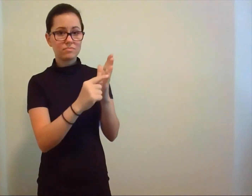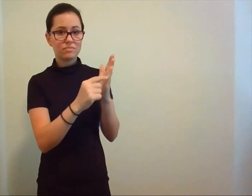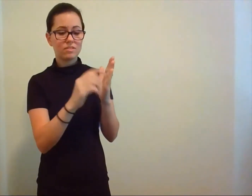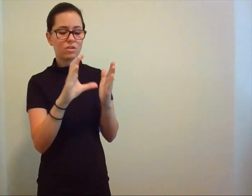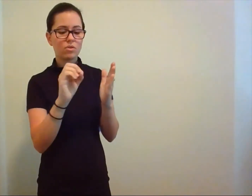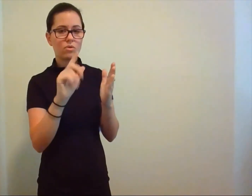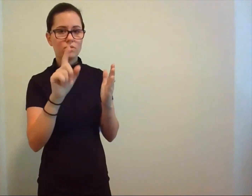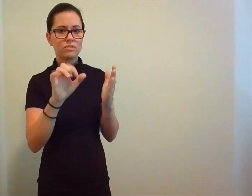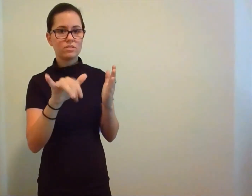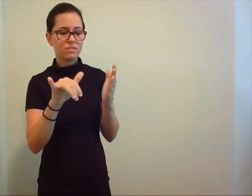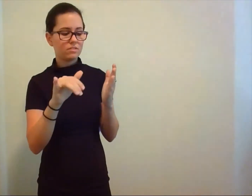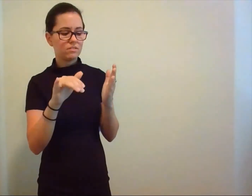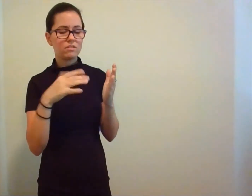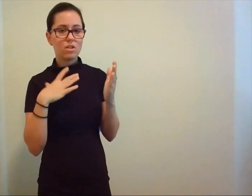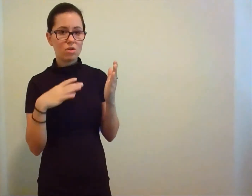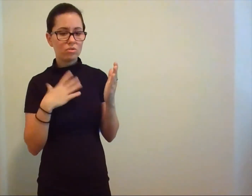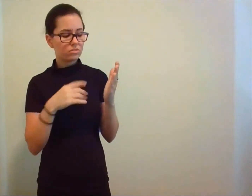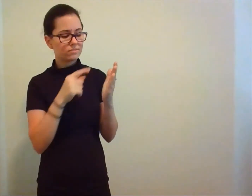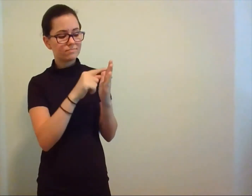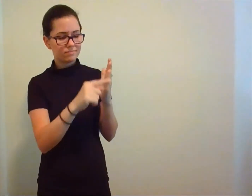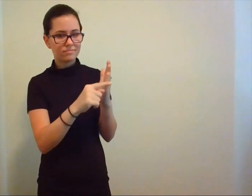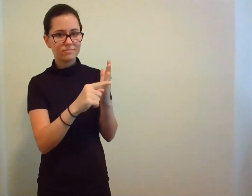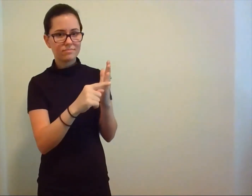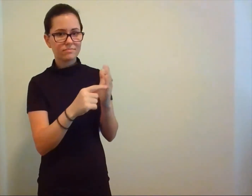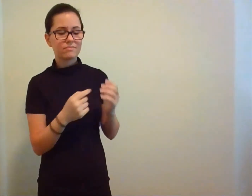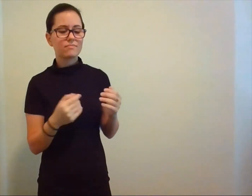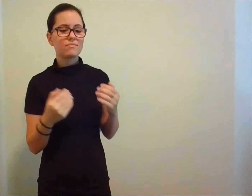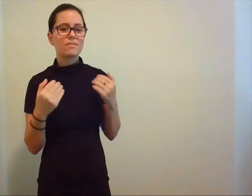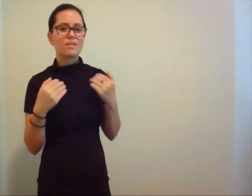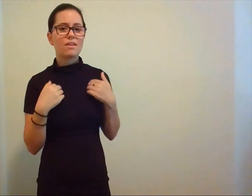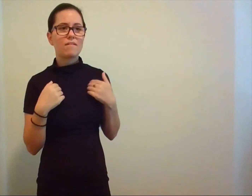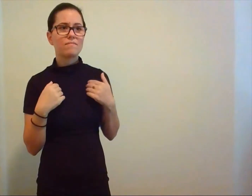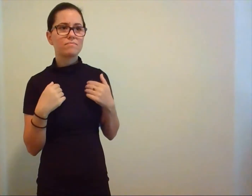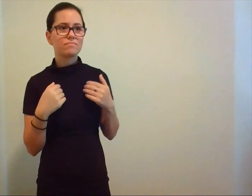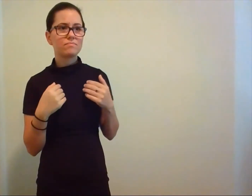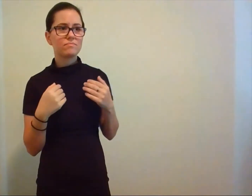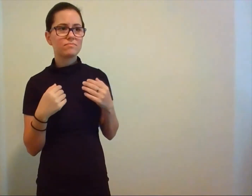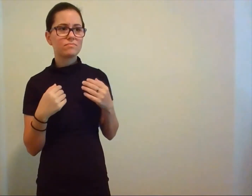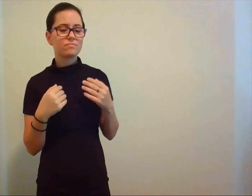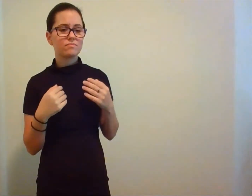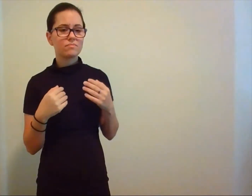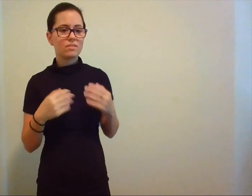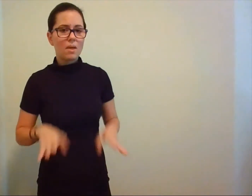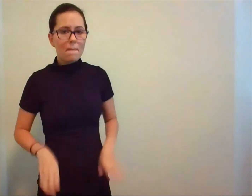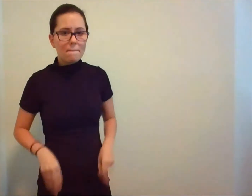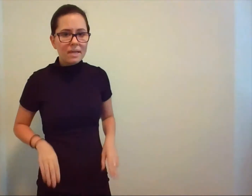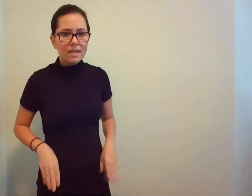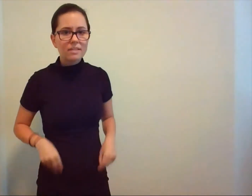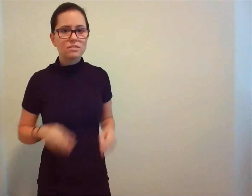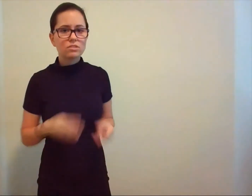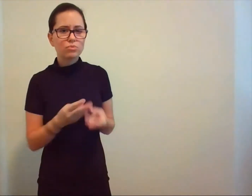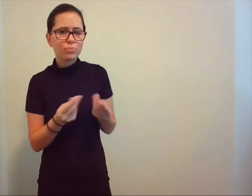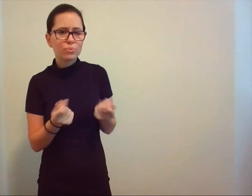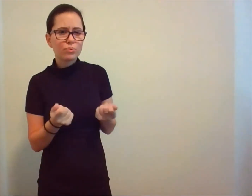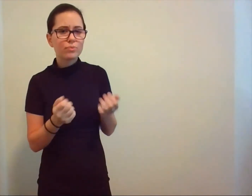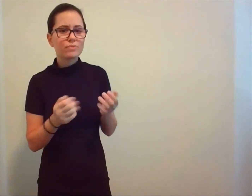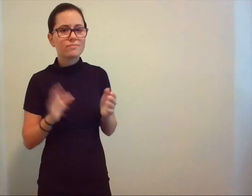had like slippers, those thinner sweatpants, old t-shirts, and then it had like those pajama pants, and then it had